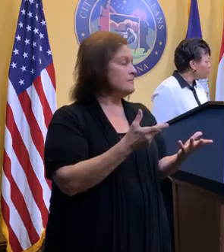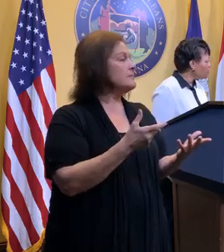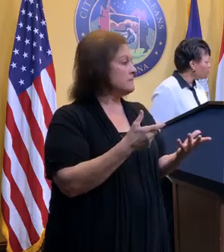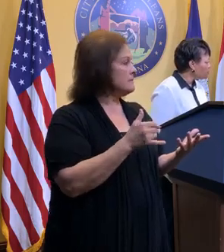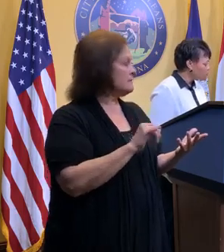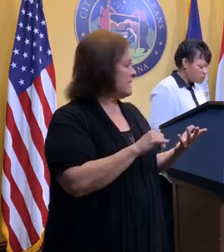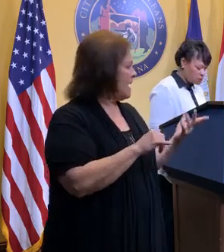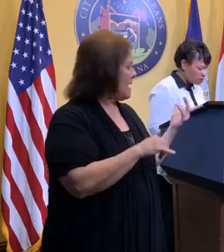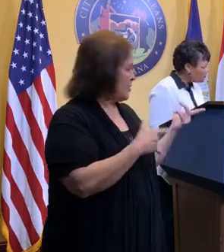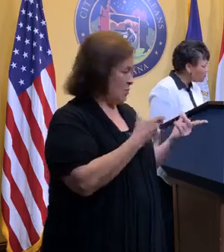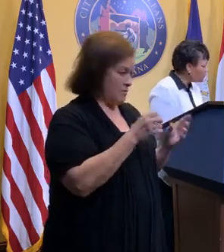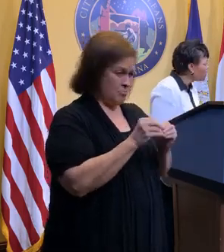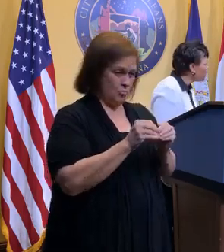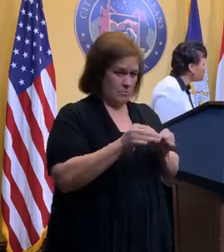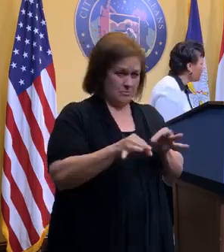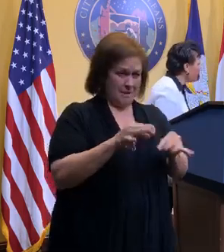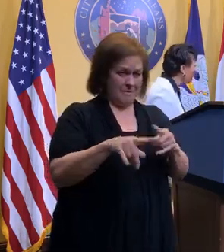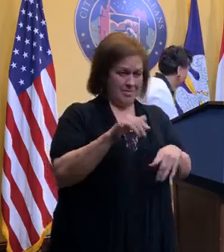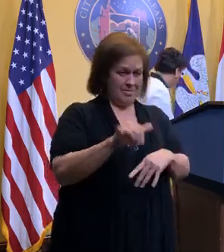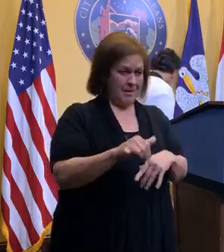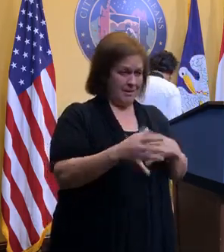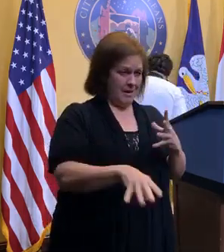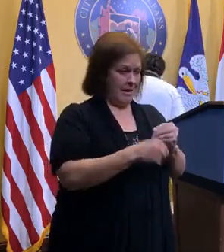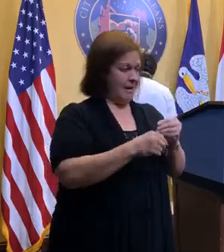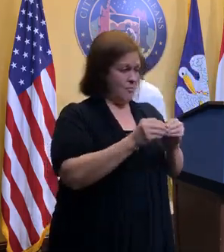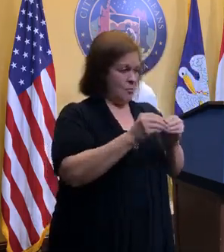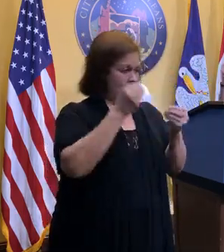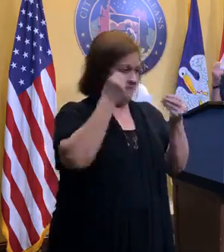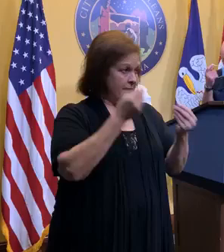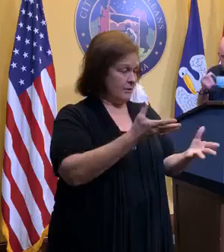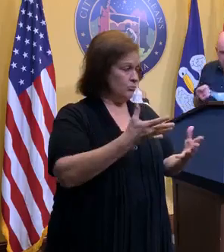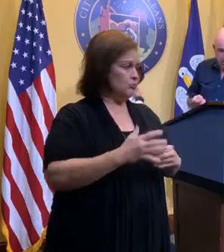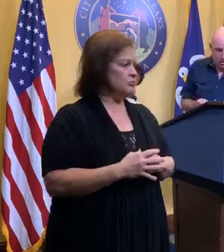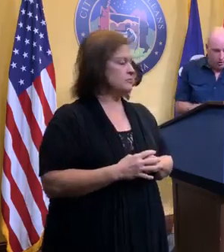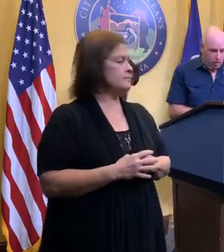you want to speak to this? Just anything to add? Absolutely.